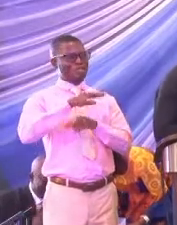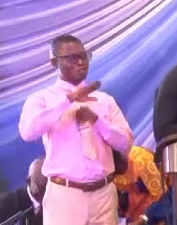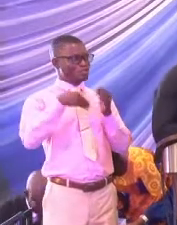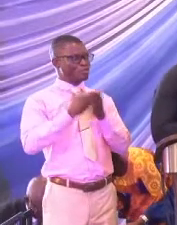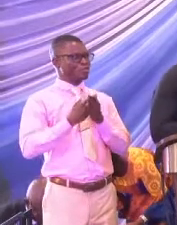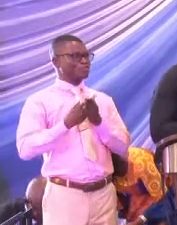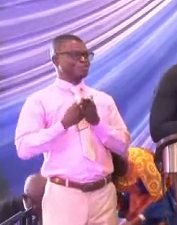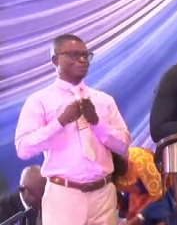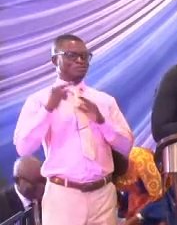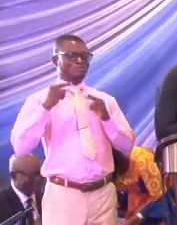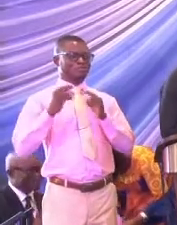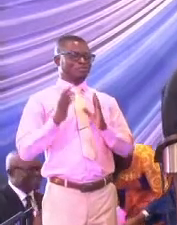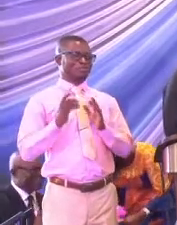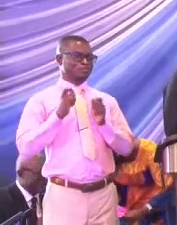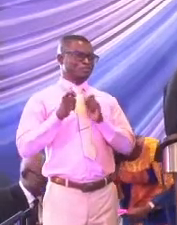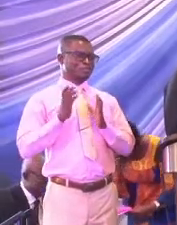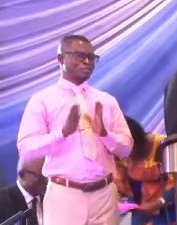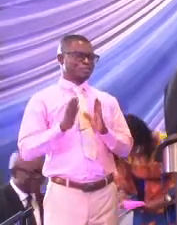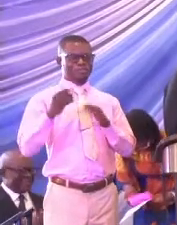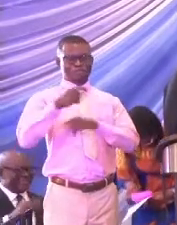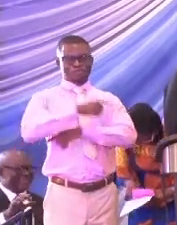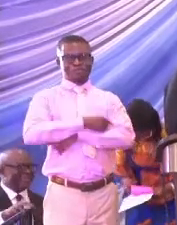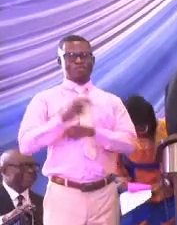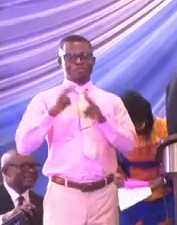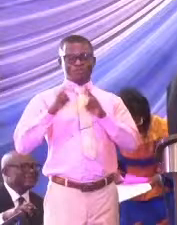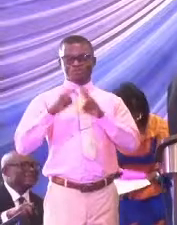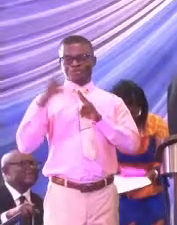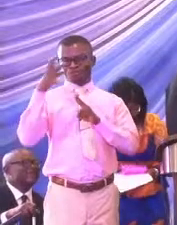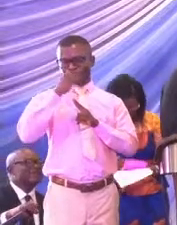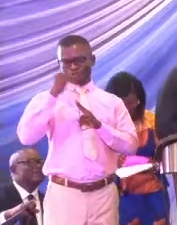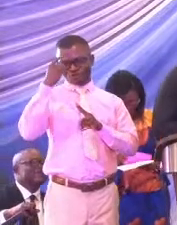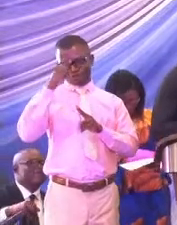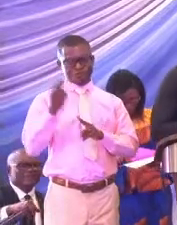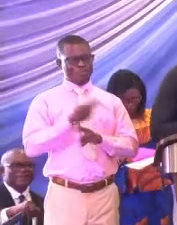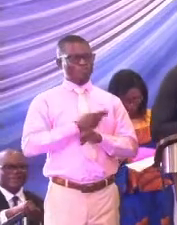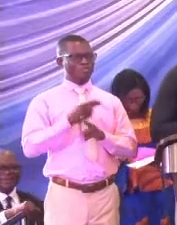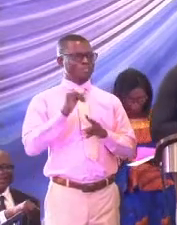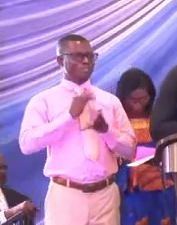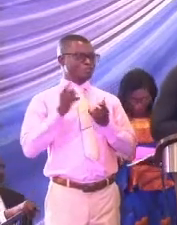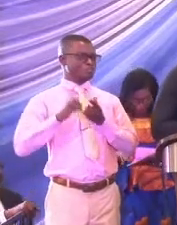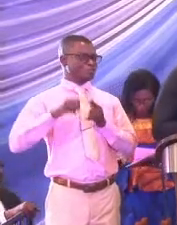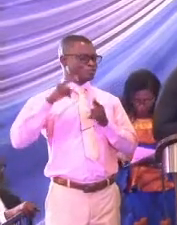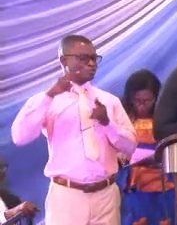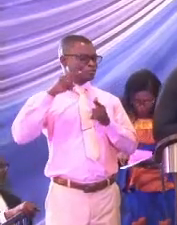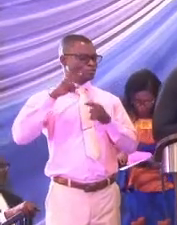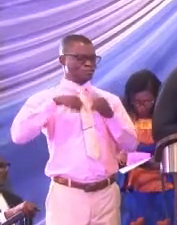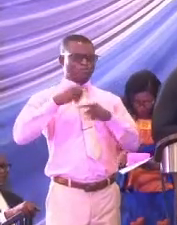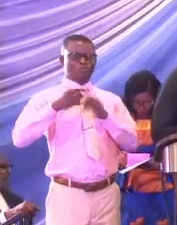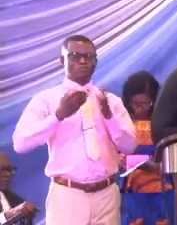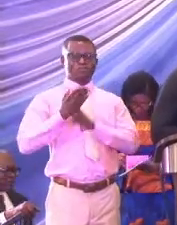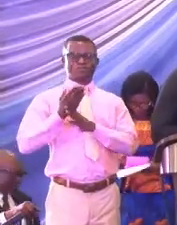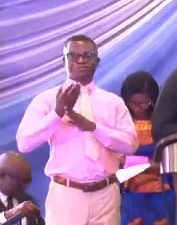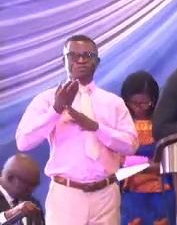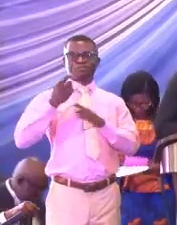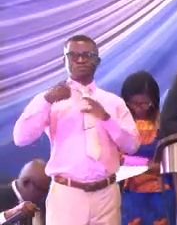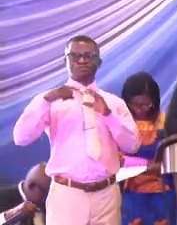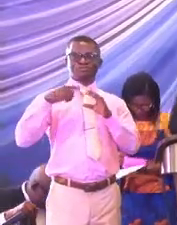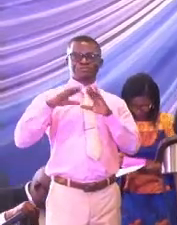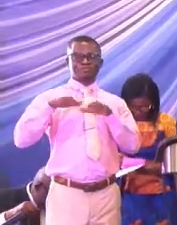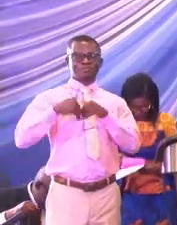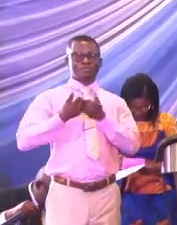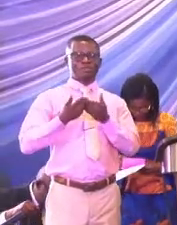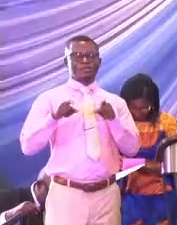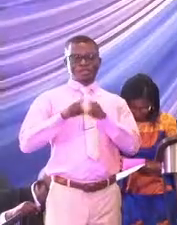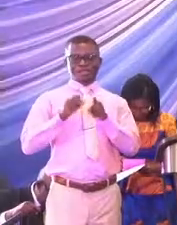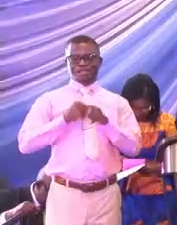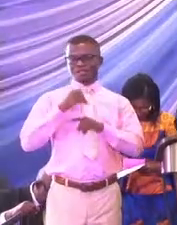good. Today was very, very difficult for us to score. But I'll just go through the scoring and how we got the grades. Like